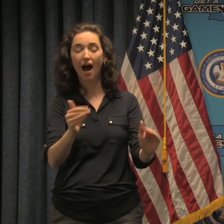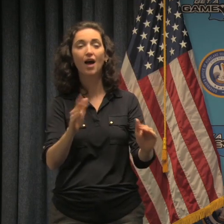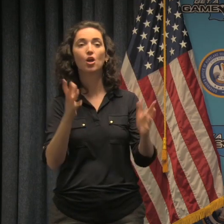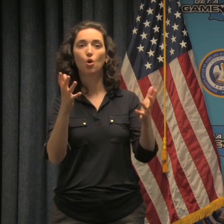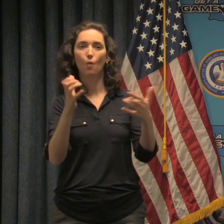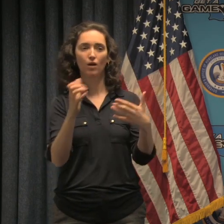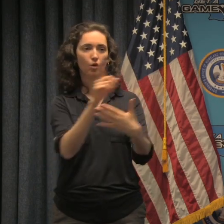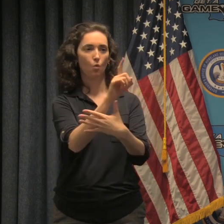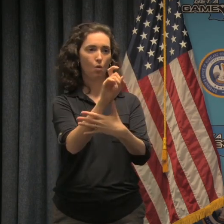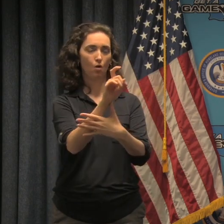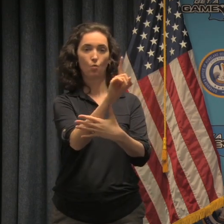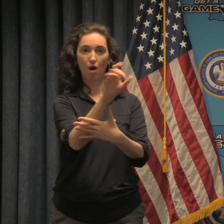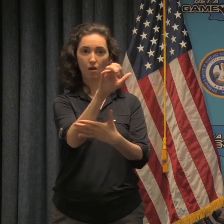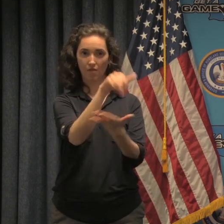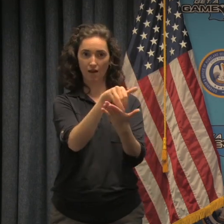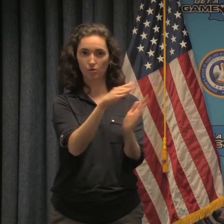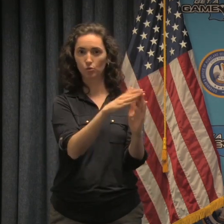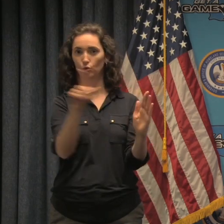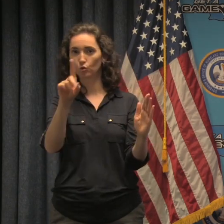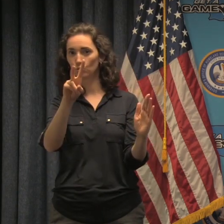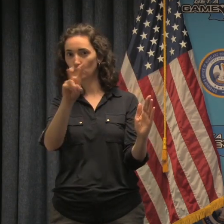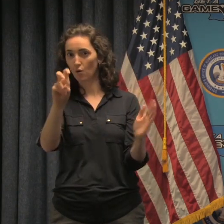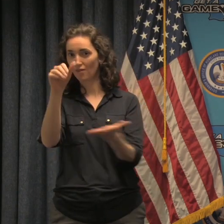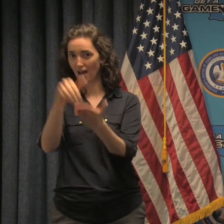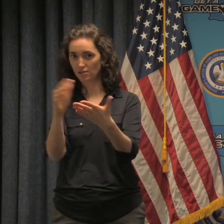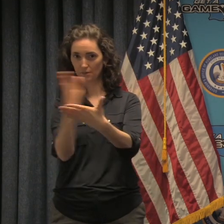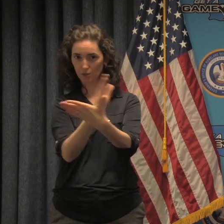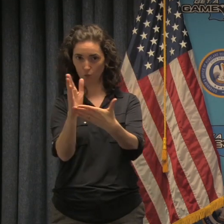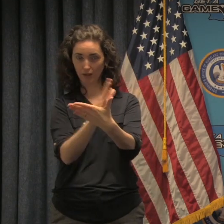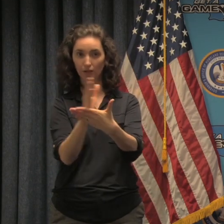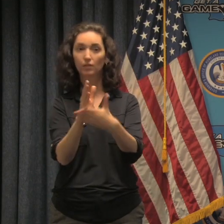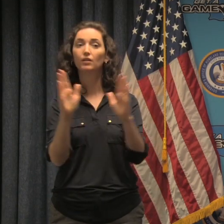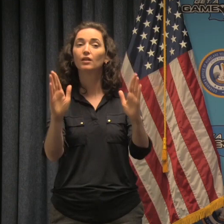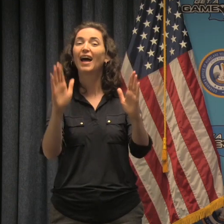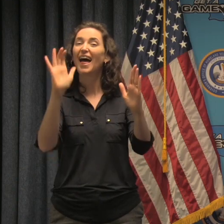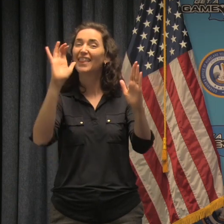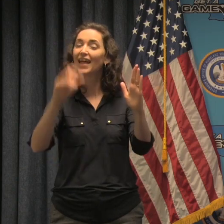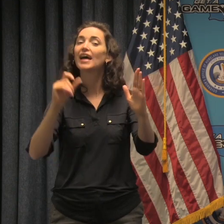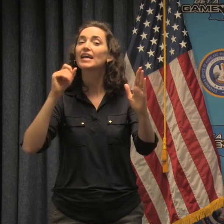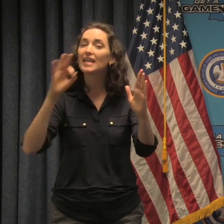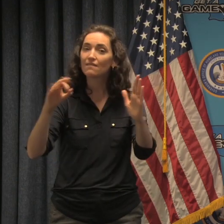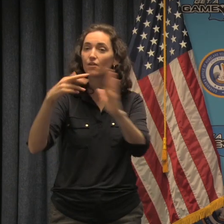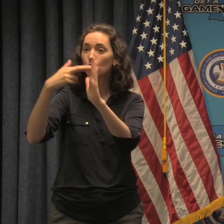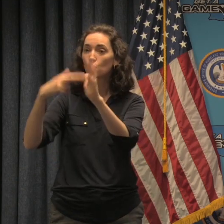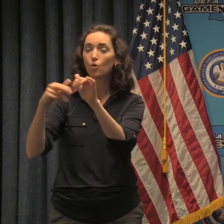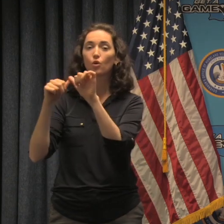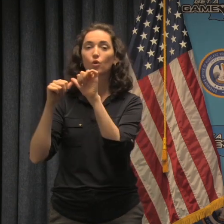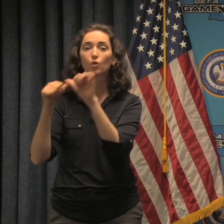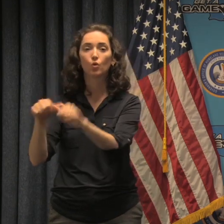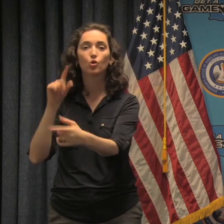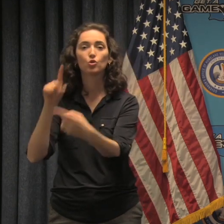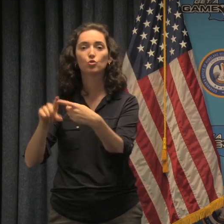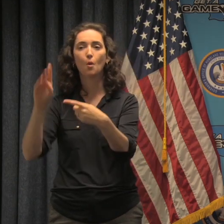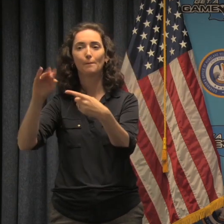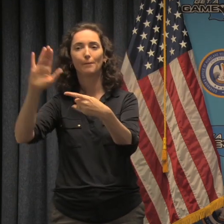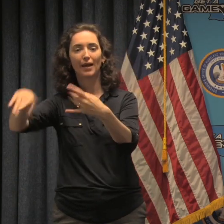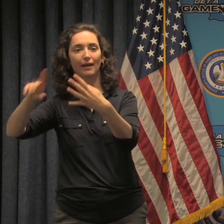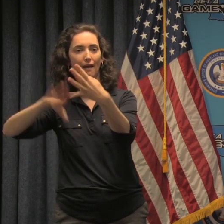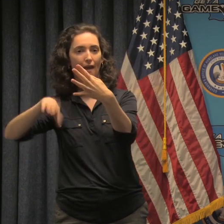is what they were talking about, that assumes that the full mitigation measures stay in place through the month of May for the